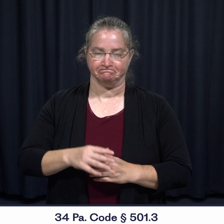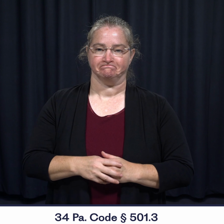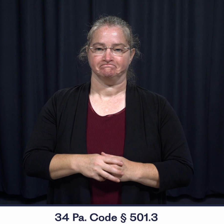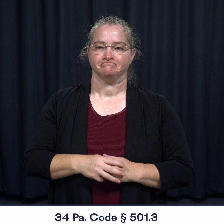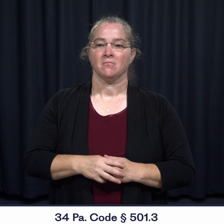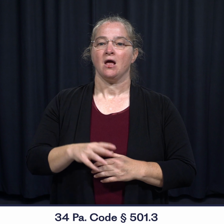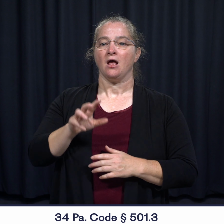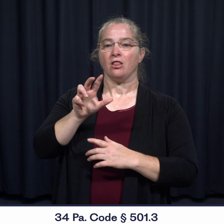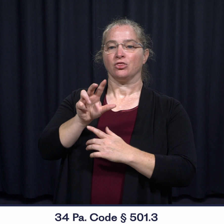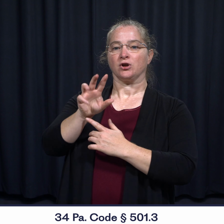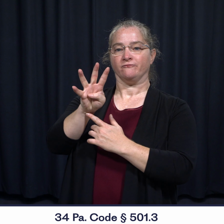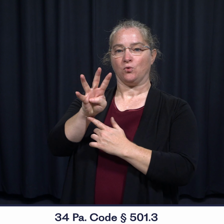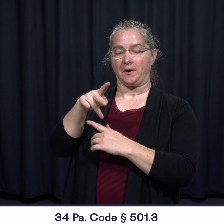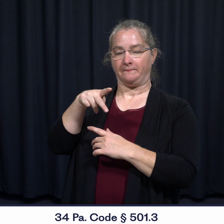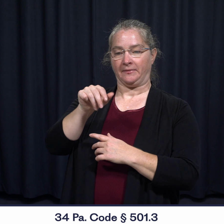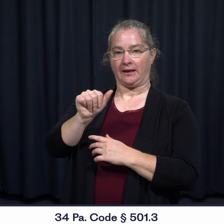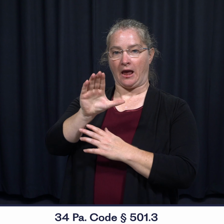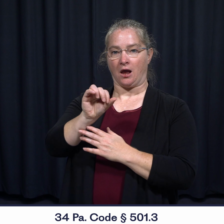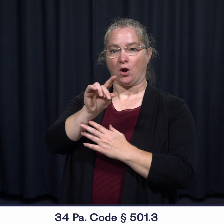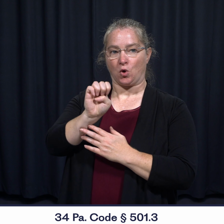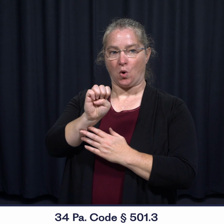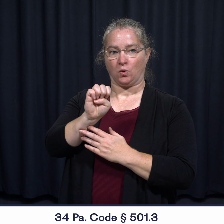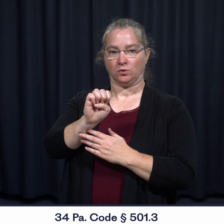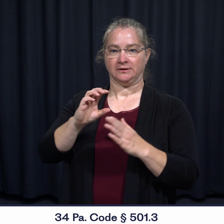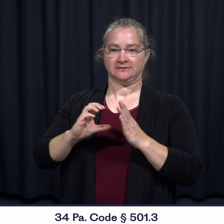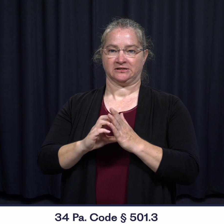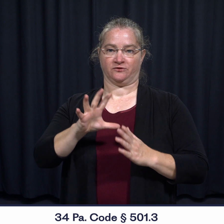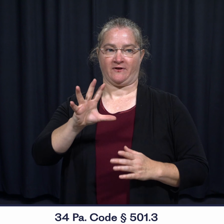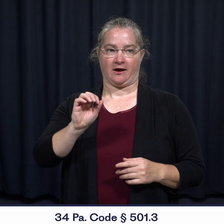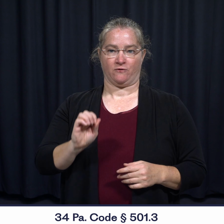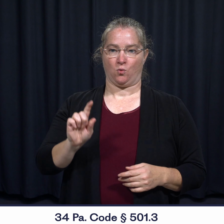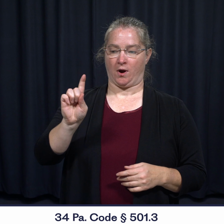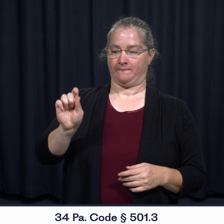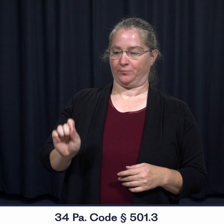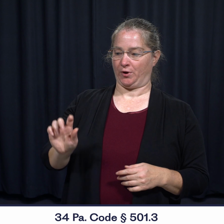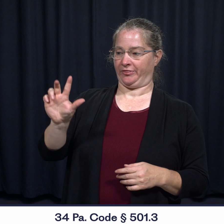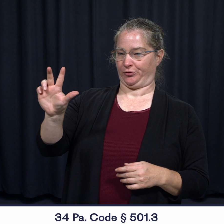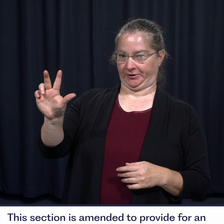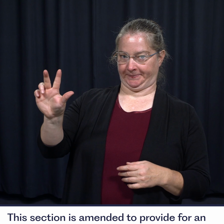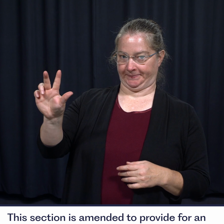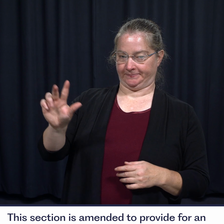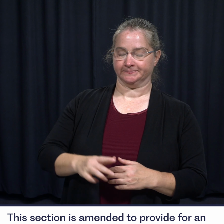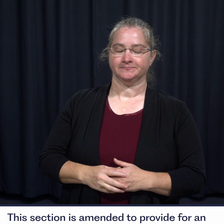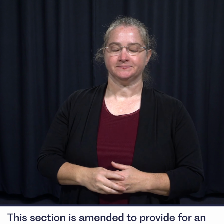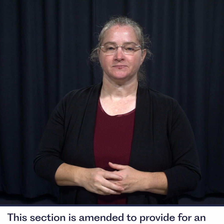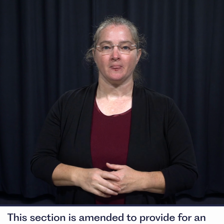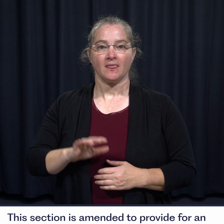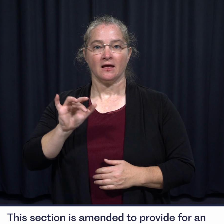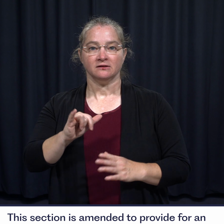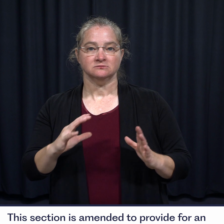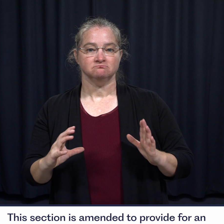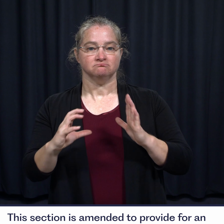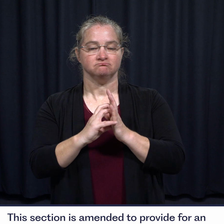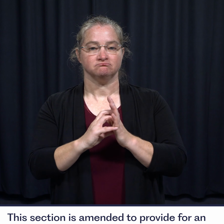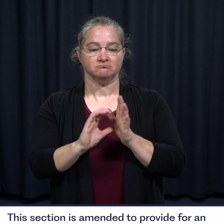34 PA Code, Section 501.3. This section is amended to provide for